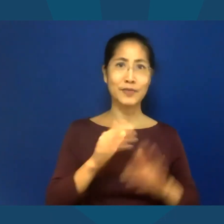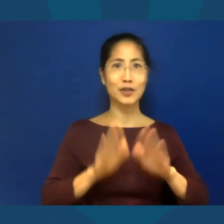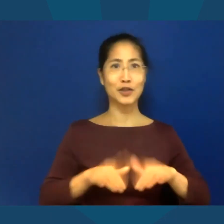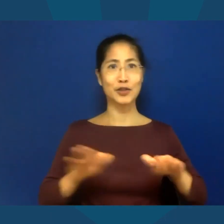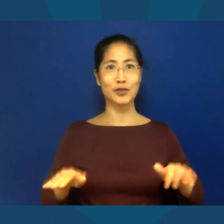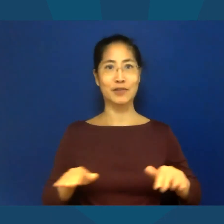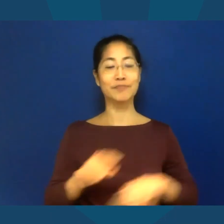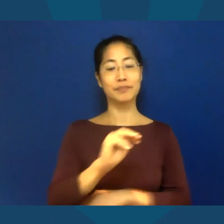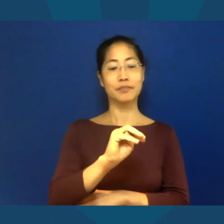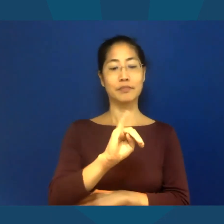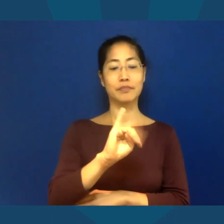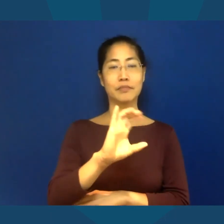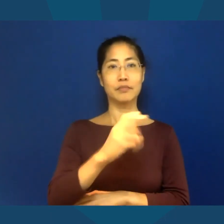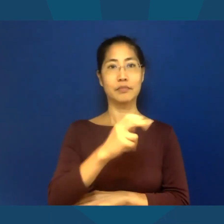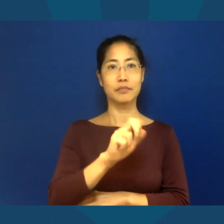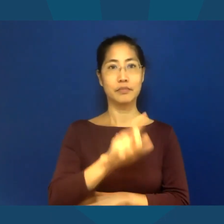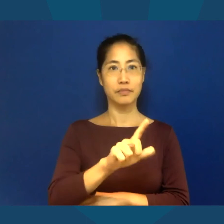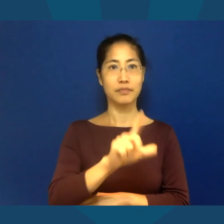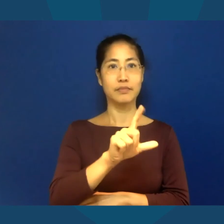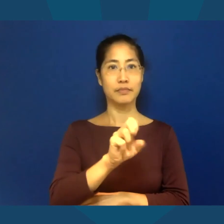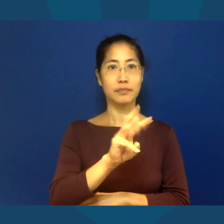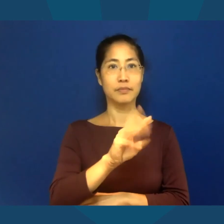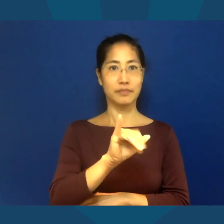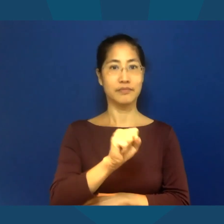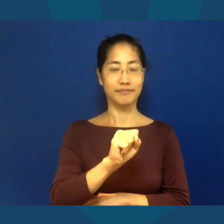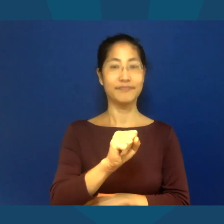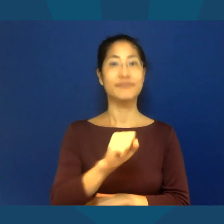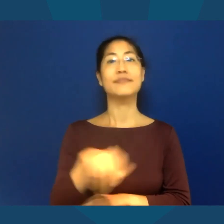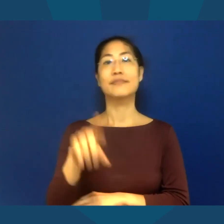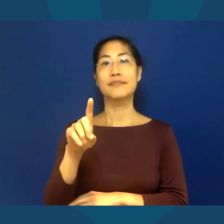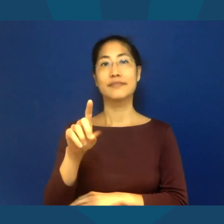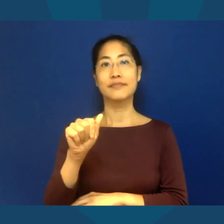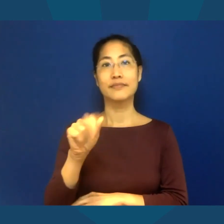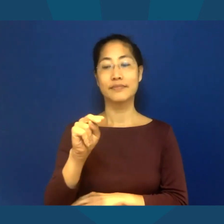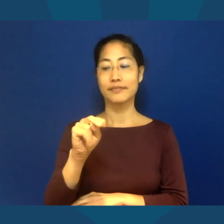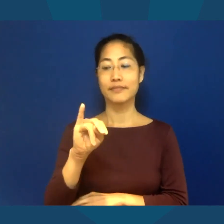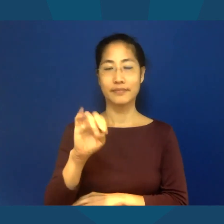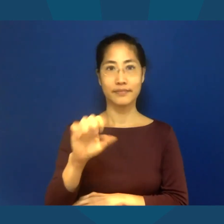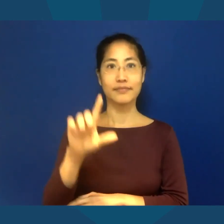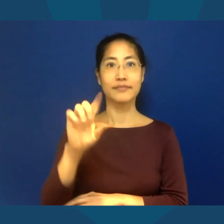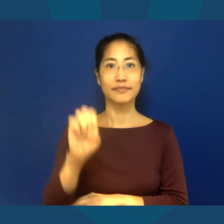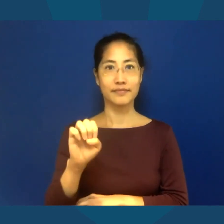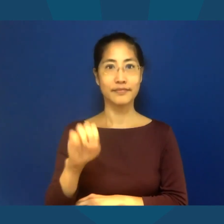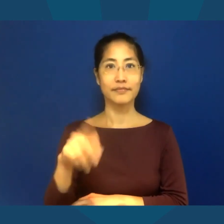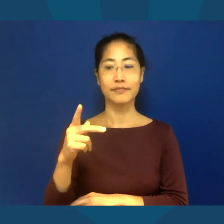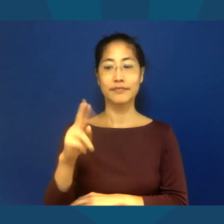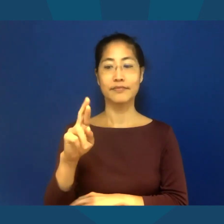He has two beautiful children, Michael Lewis and Danielle Christine.